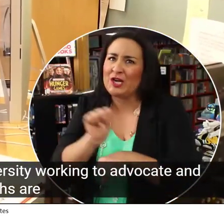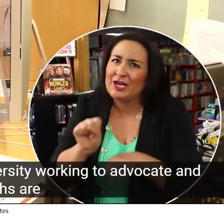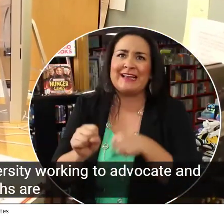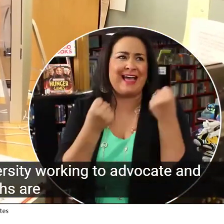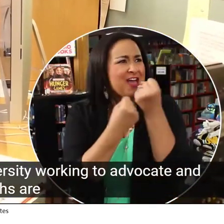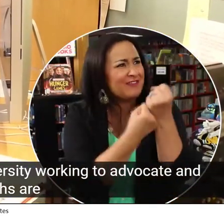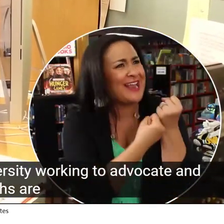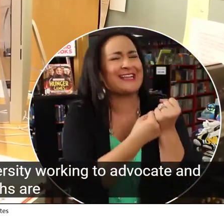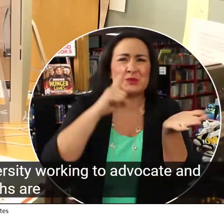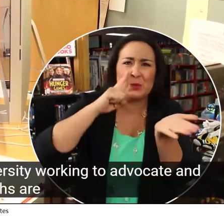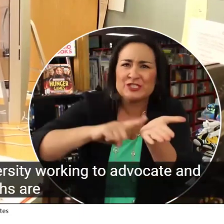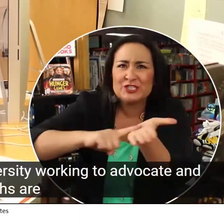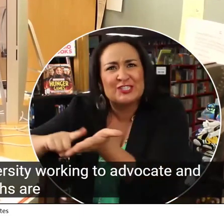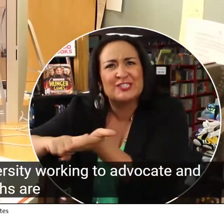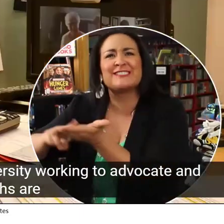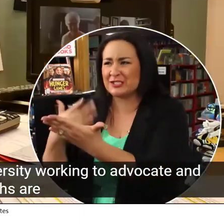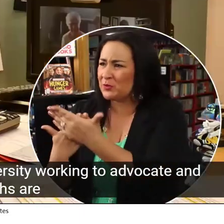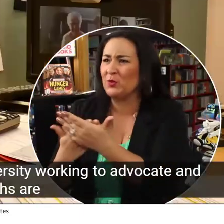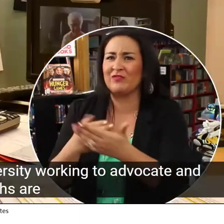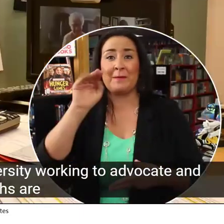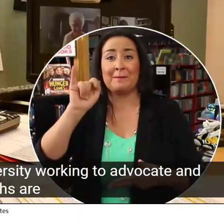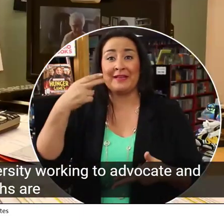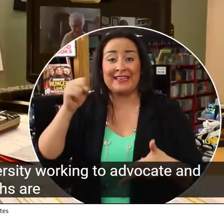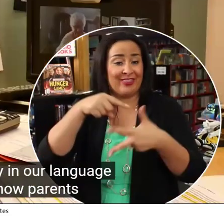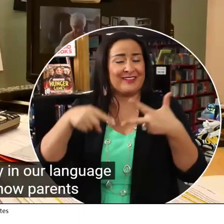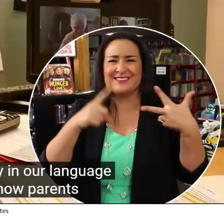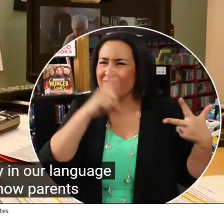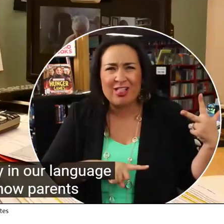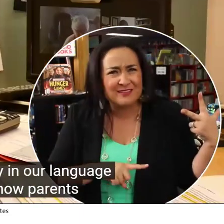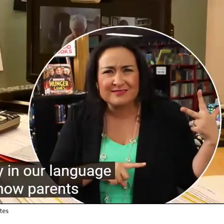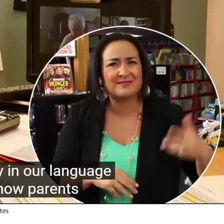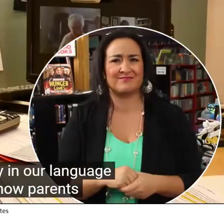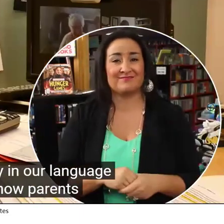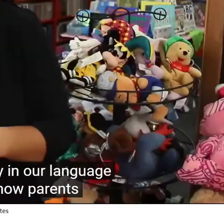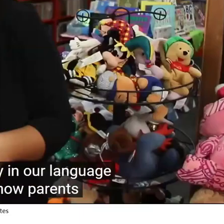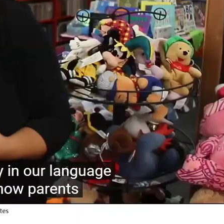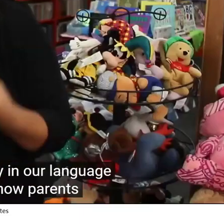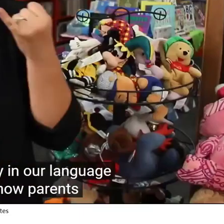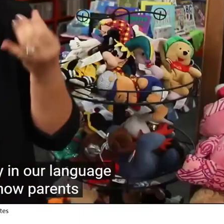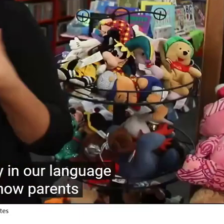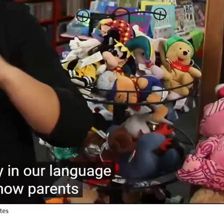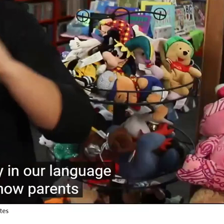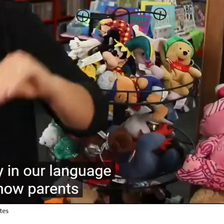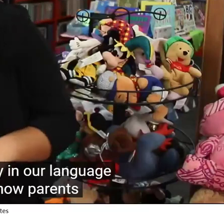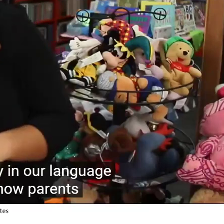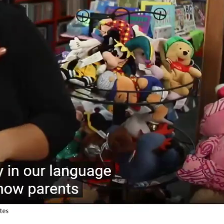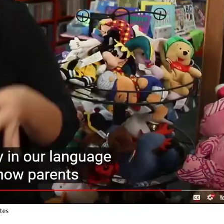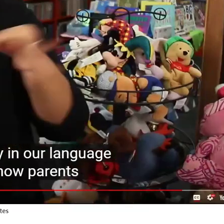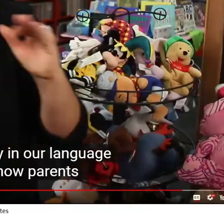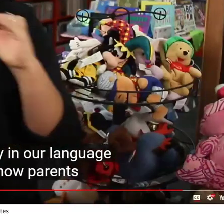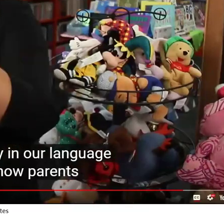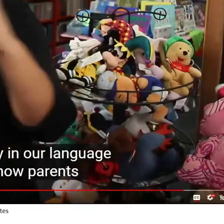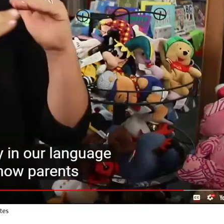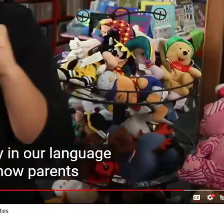University working to advocate and research how these myths are actually false. This is the